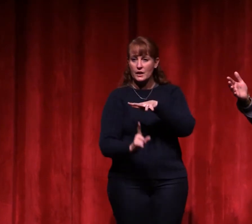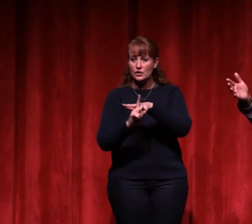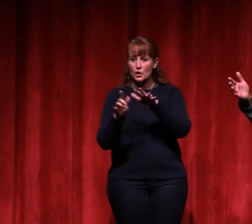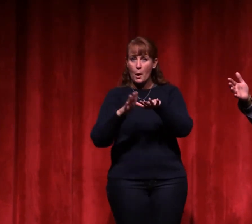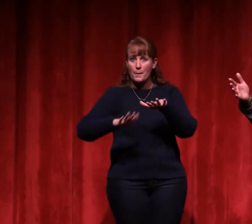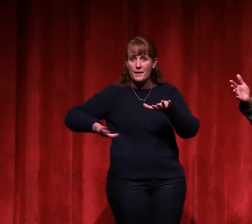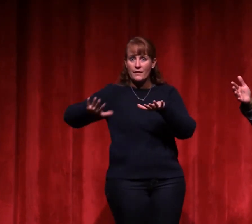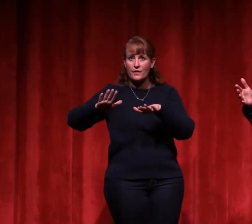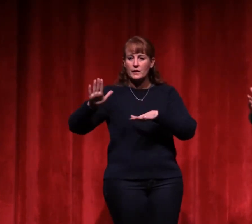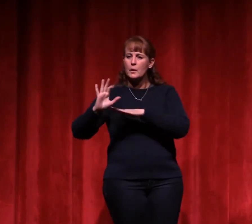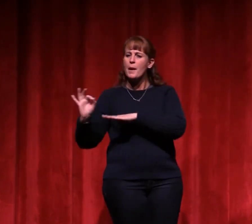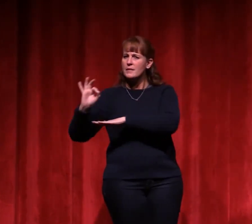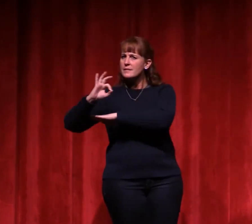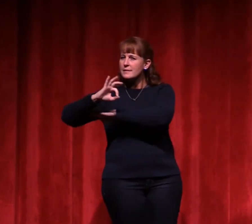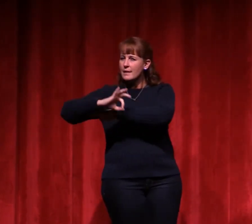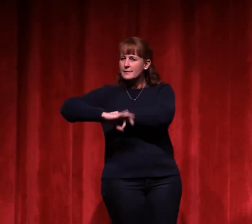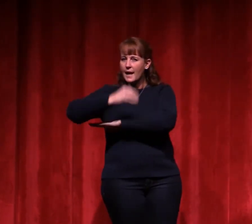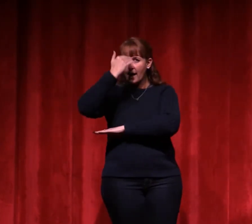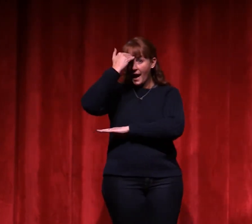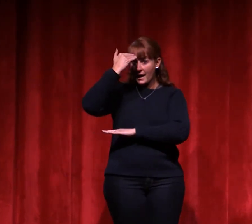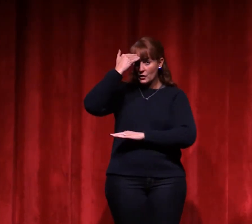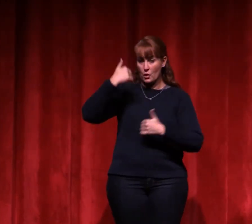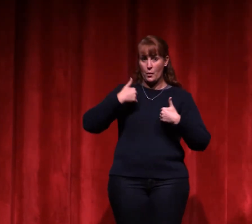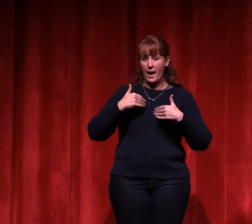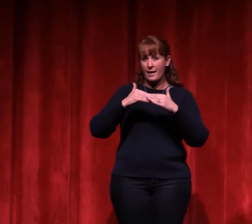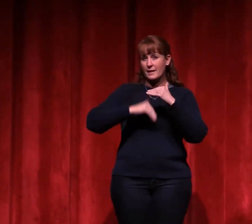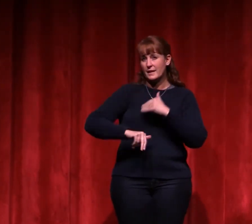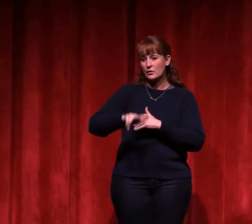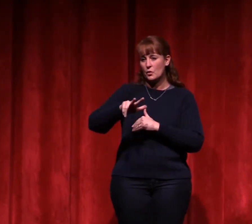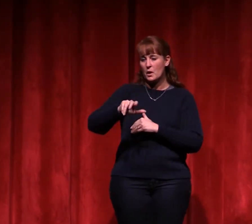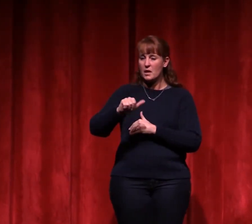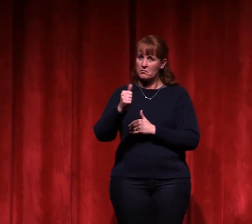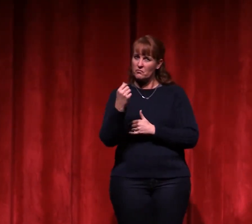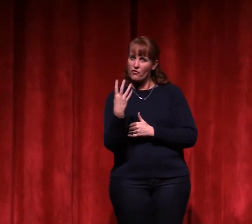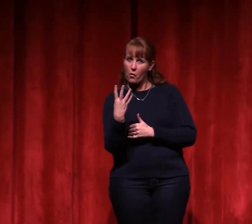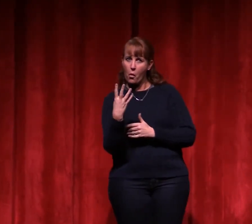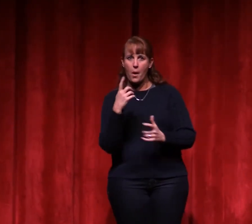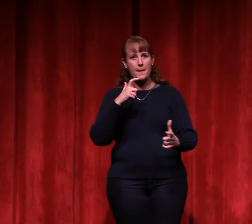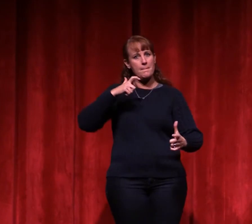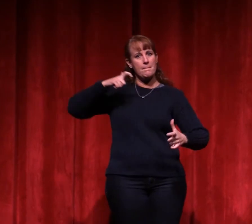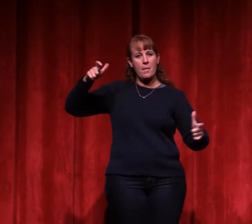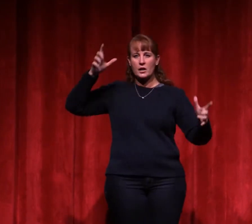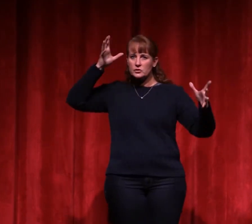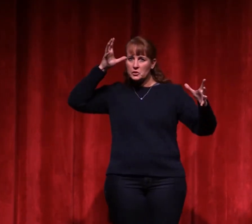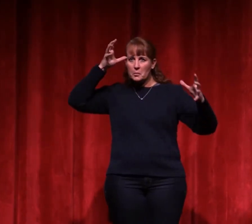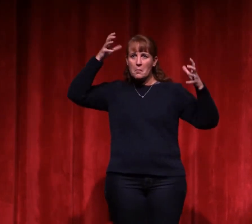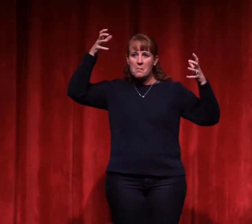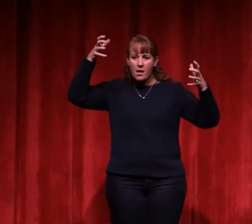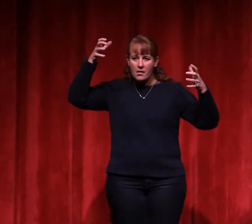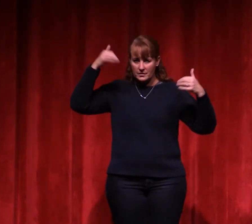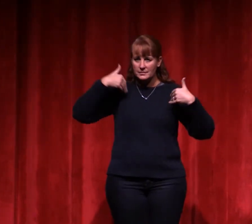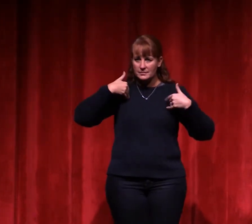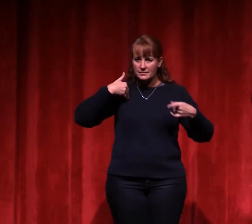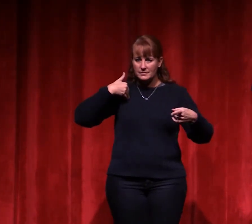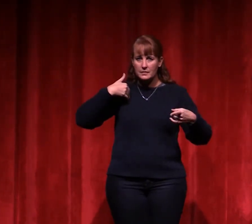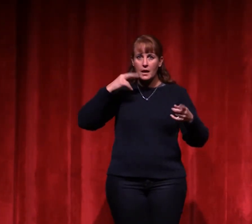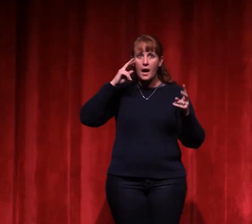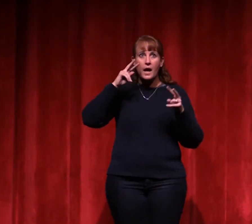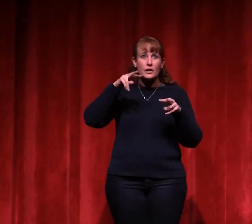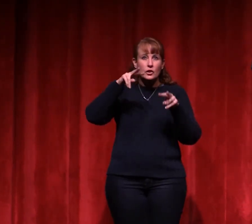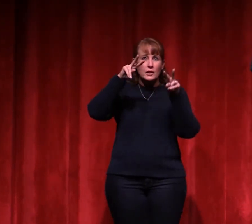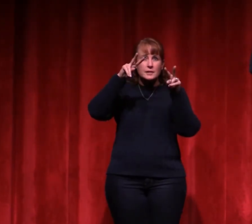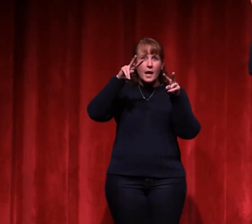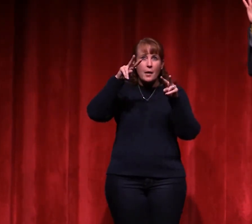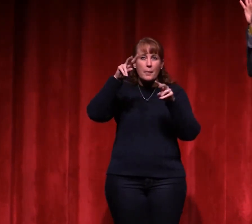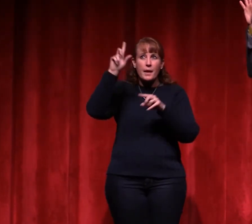about sunset. I knew that there were at least three or four monster bucks in the herd. I looked up and